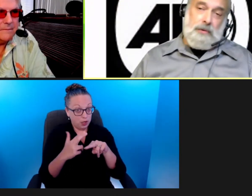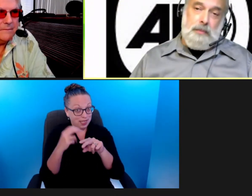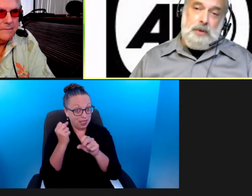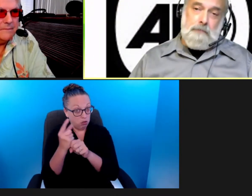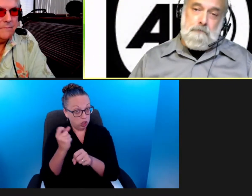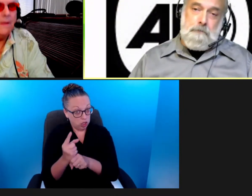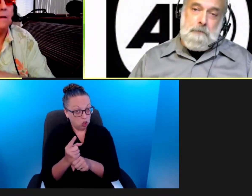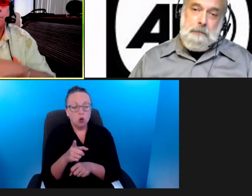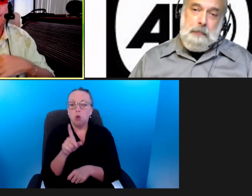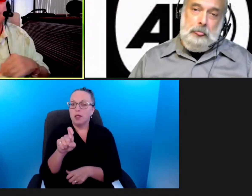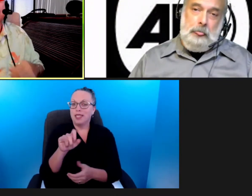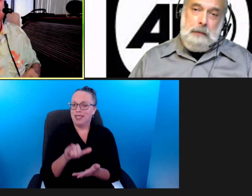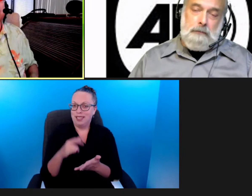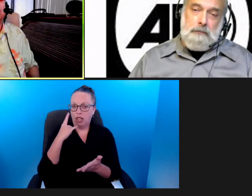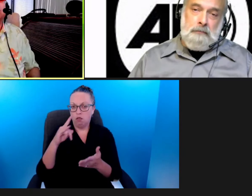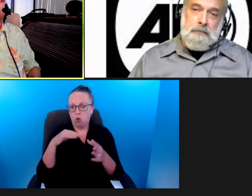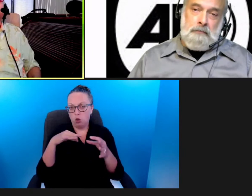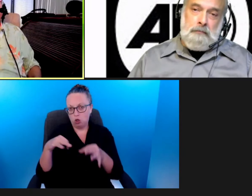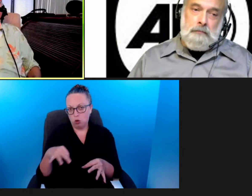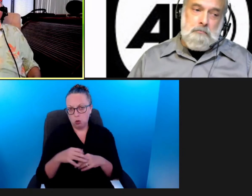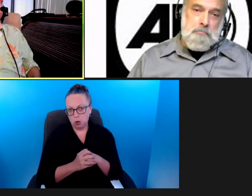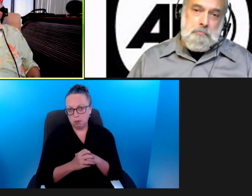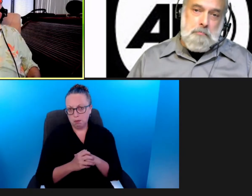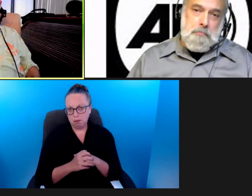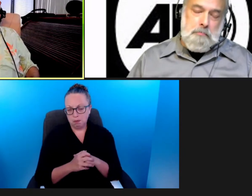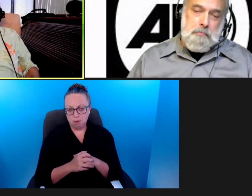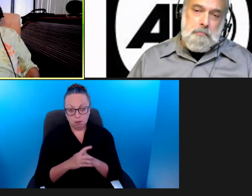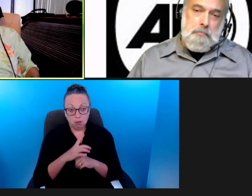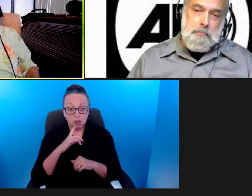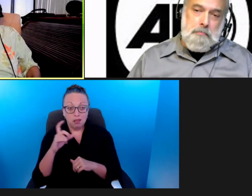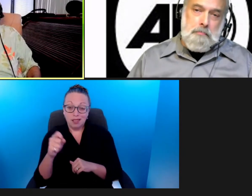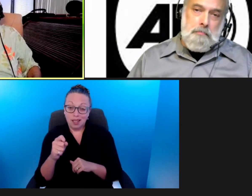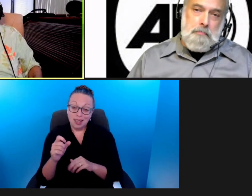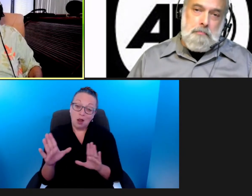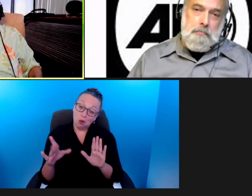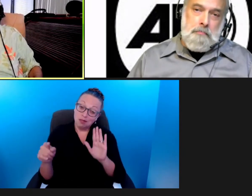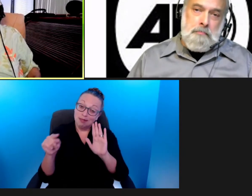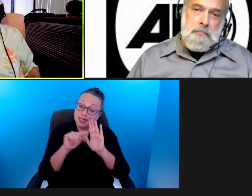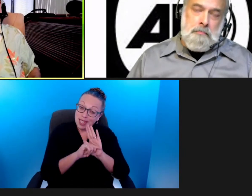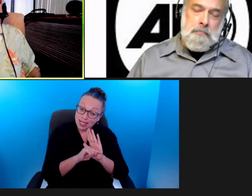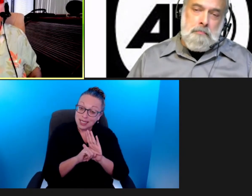for description. Yeah. Yeah, of course, we do have the disadvantage of